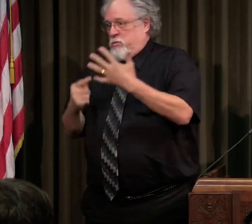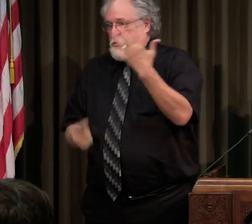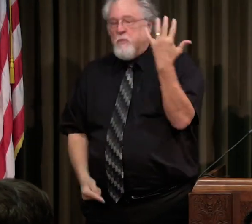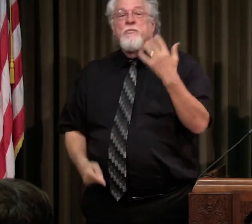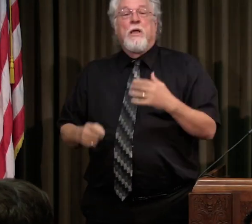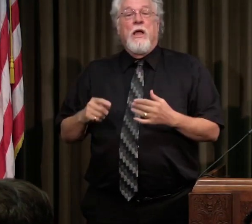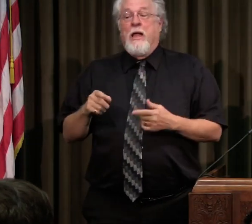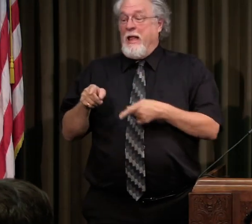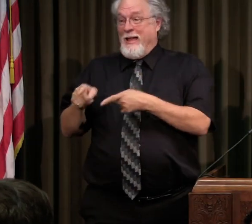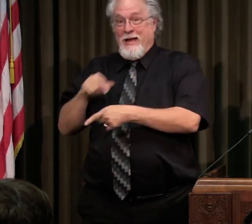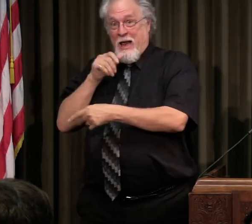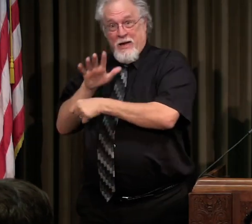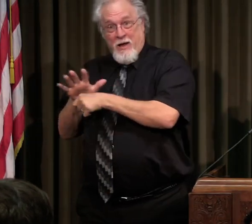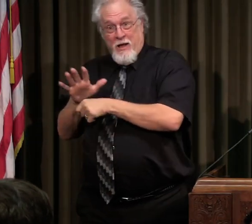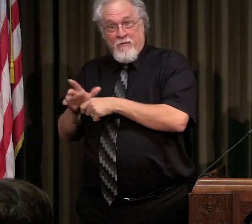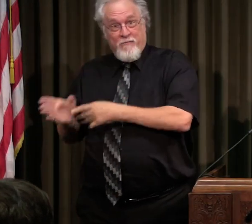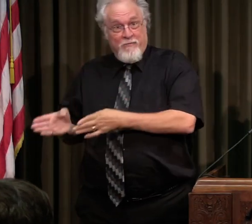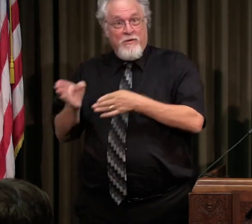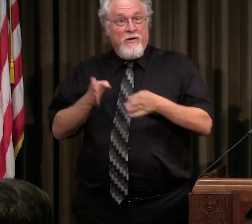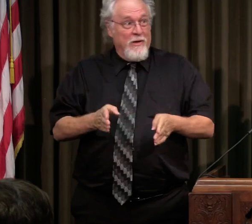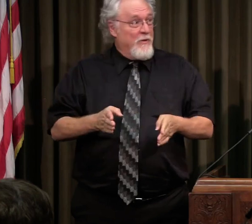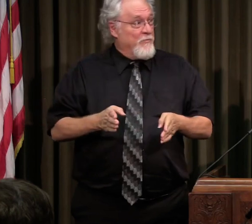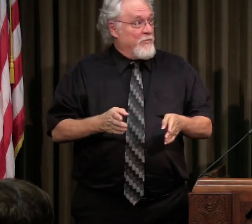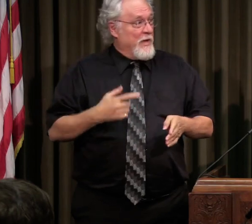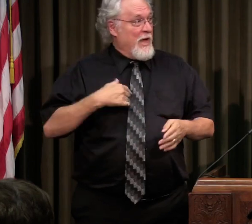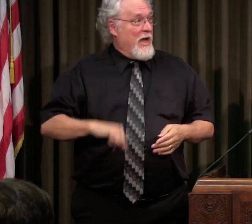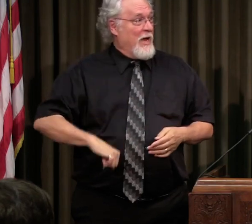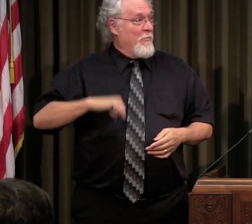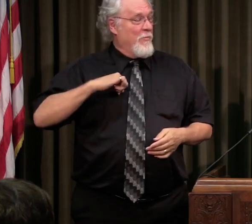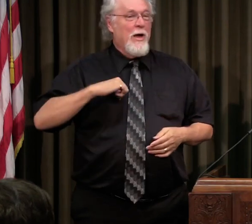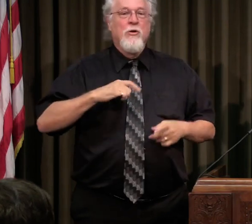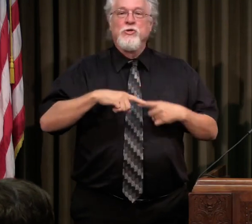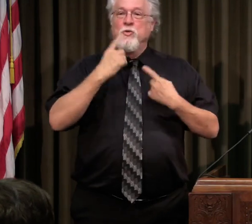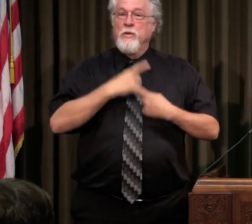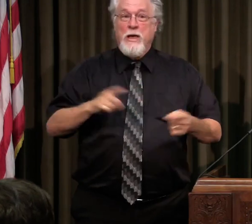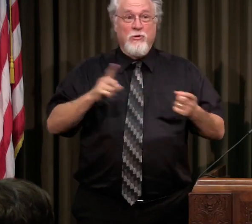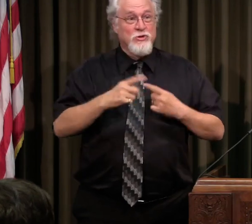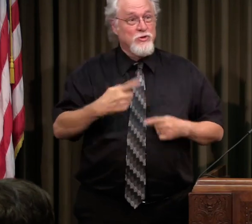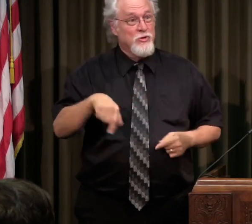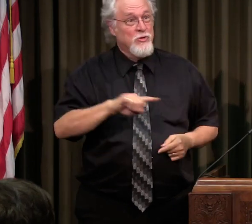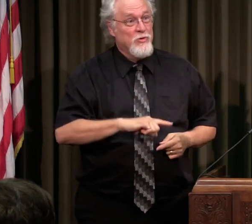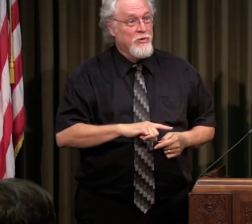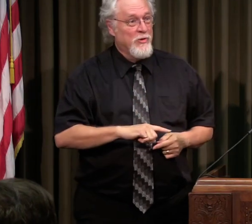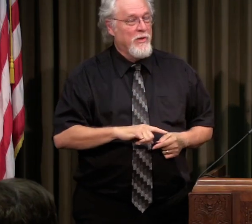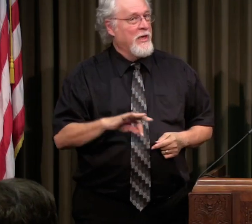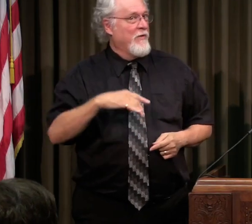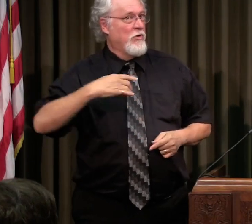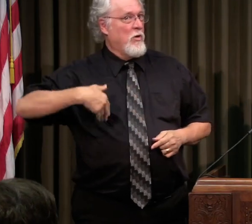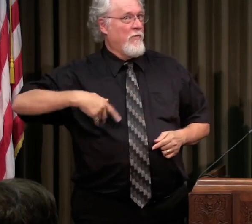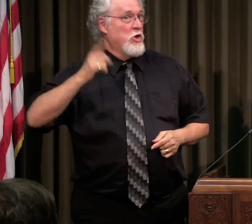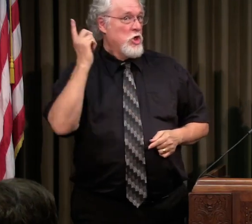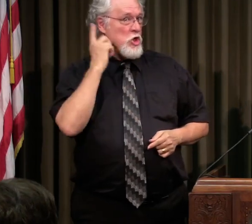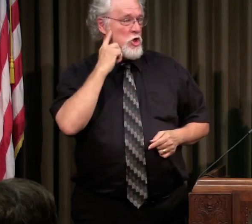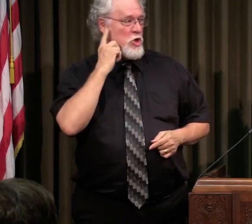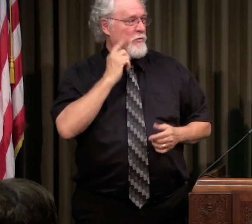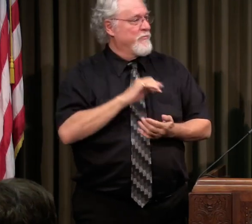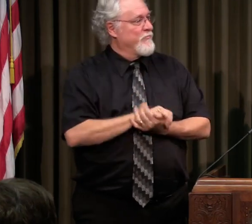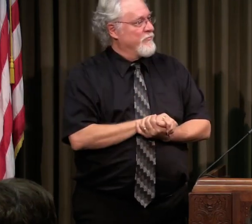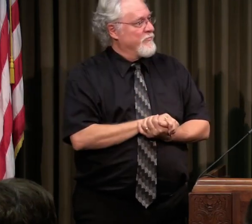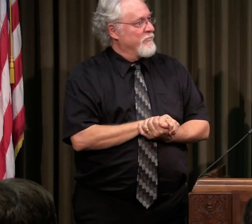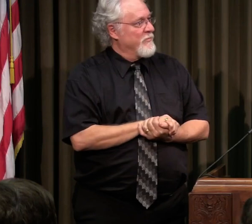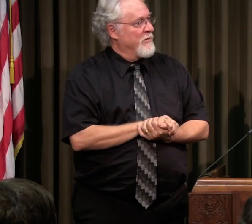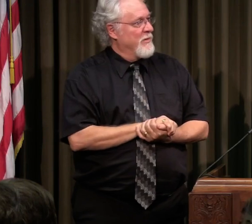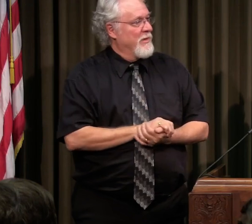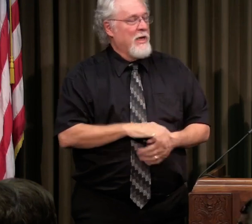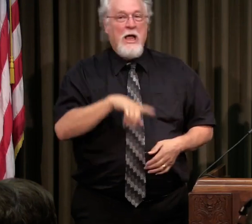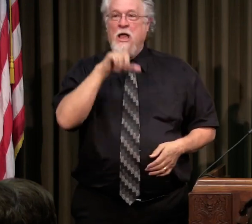of that isn't enough, I'm proud to officially announce to all of you, in case you haven't heard, that